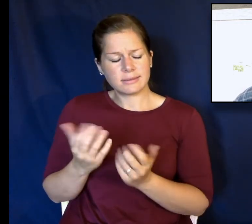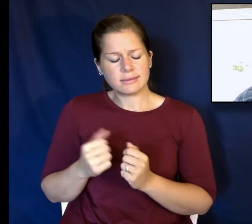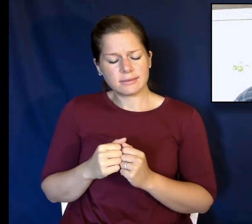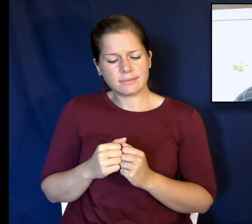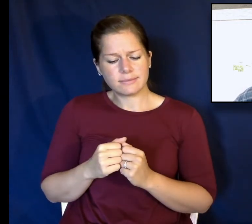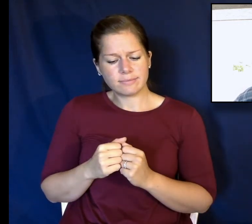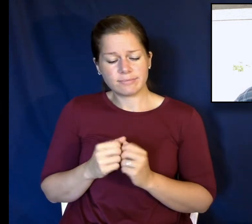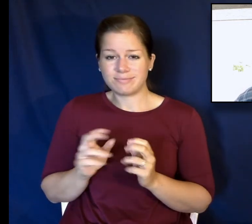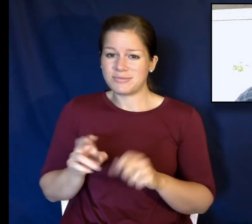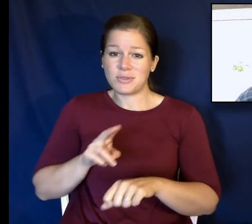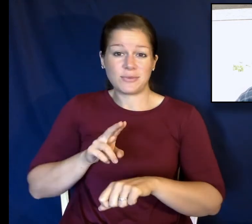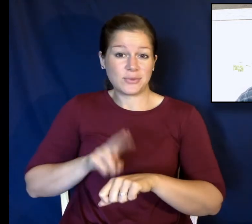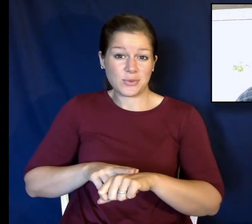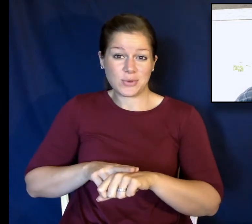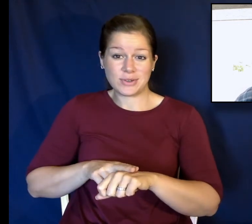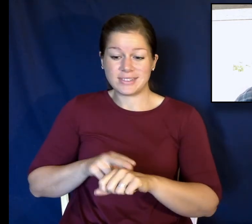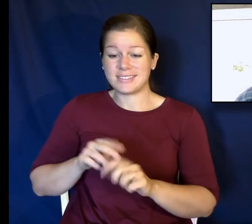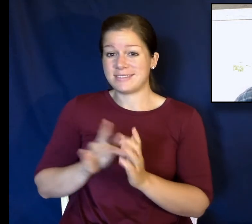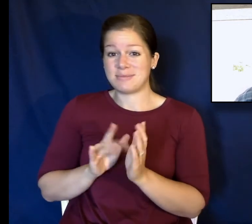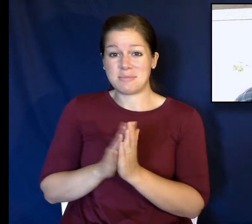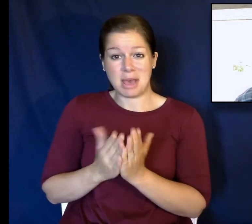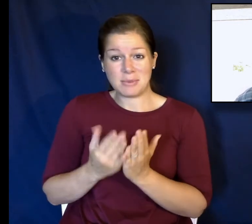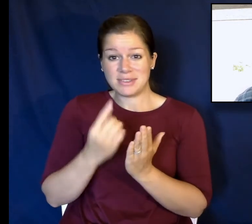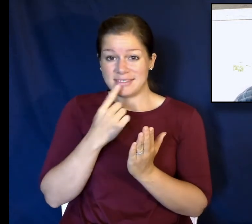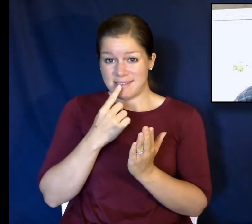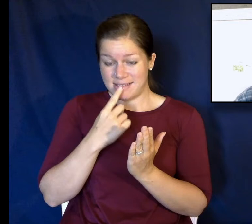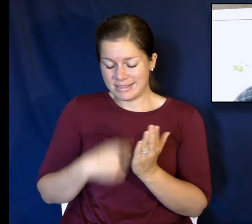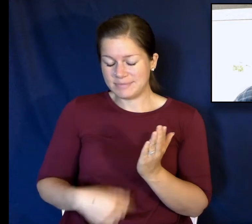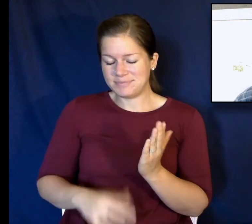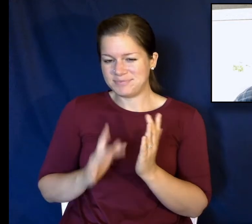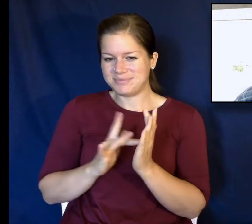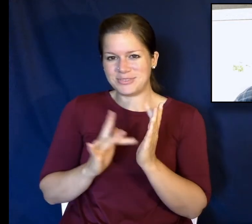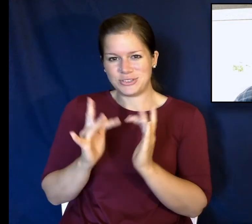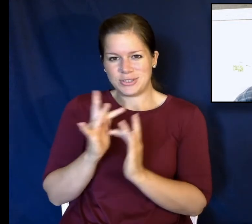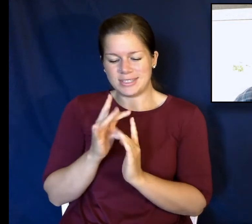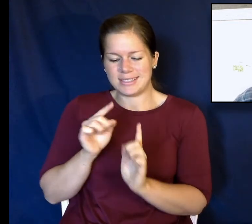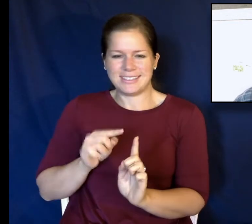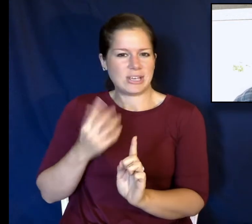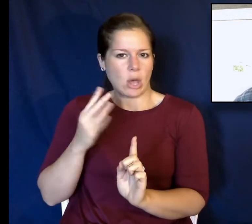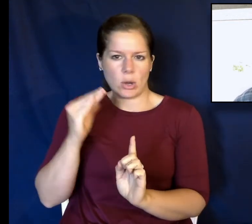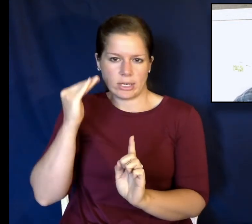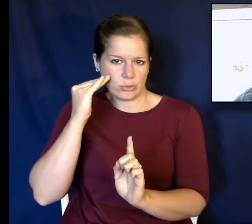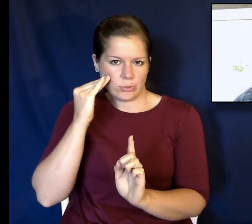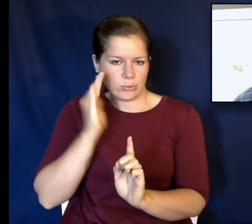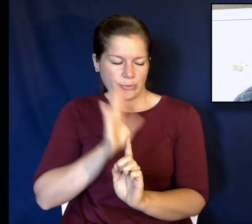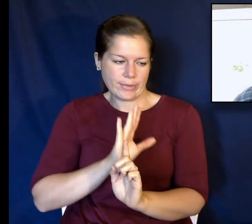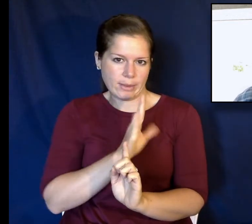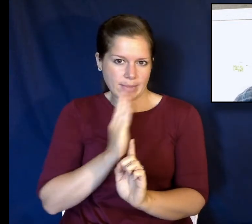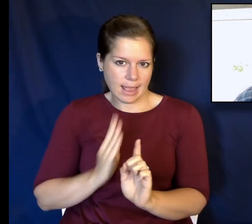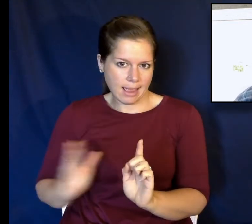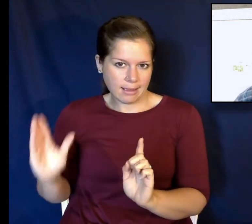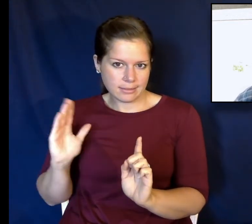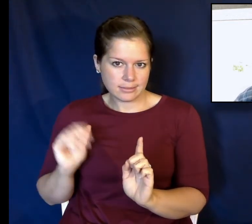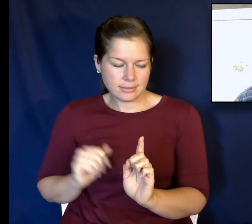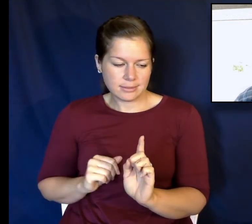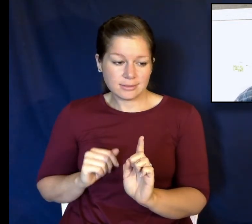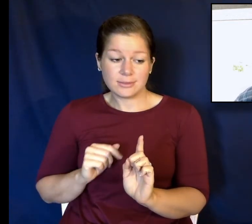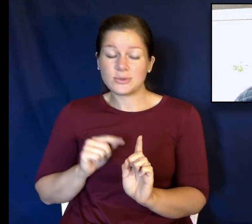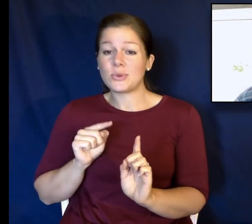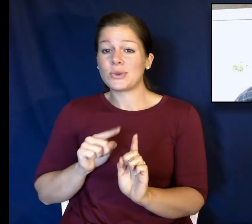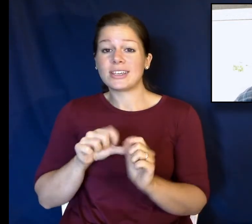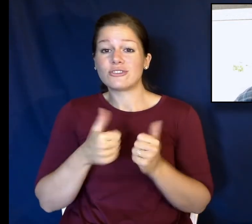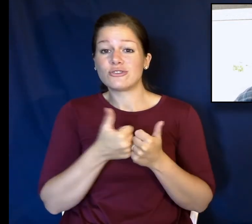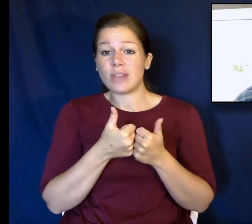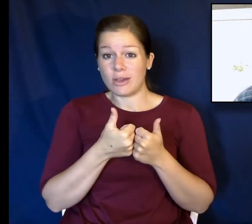trap. And of course, as it says in the word, Jesus knew what they were up to. And he